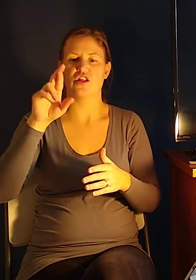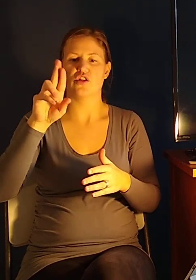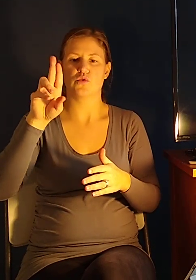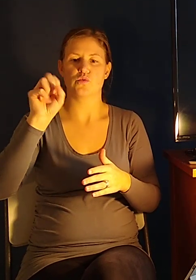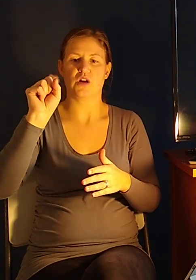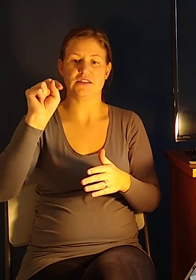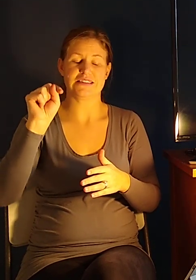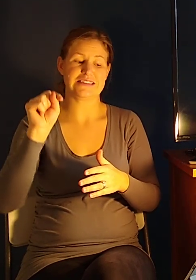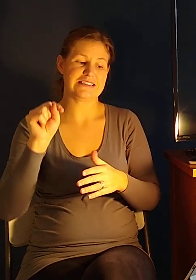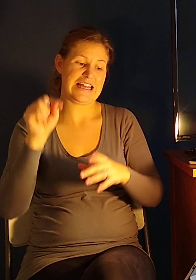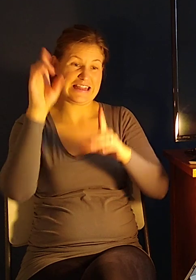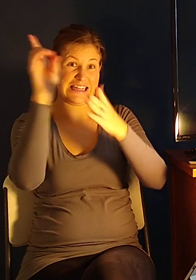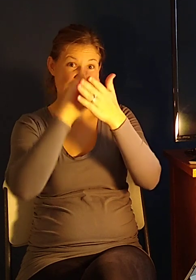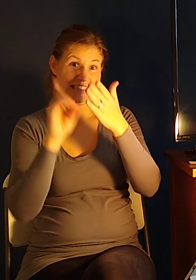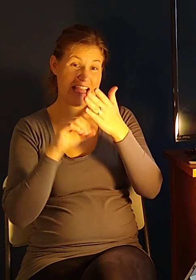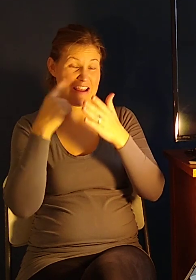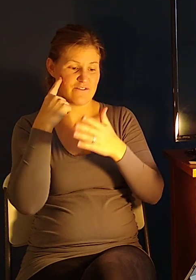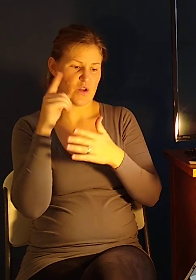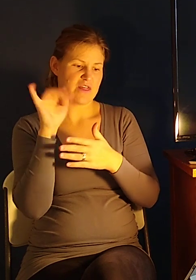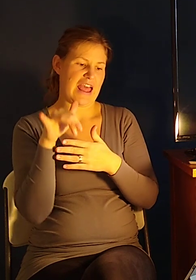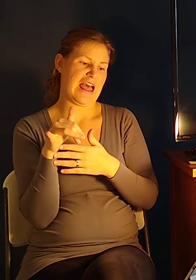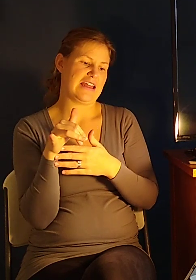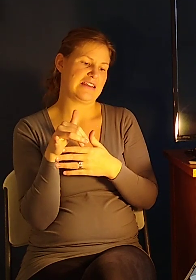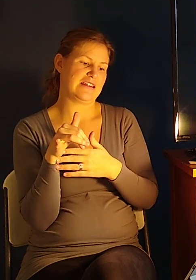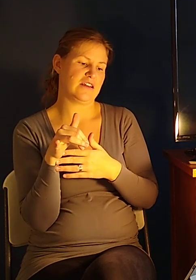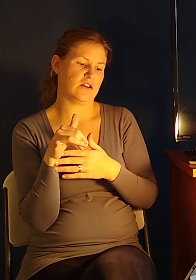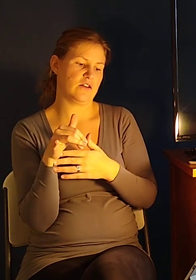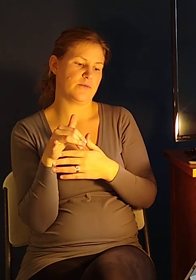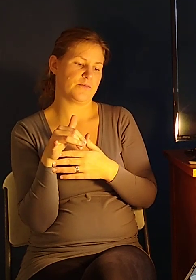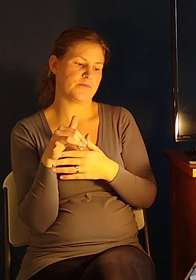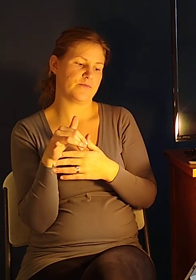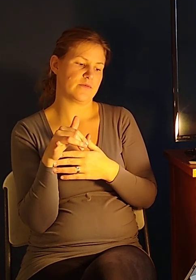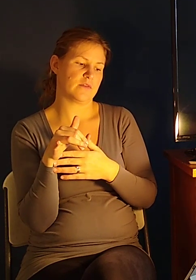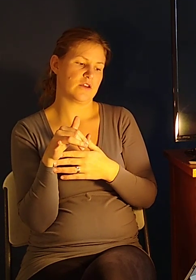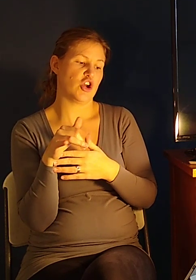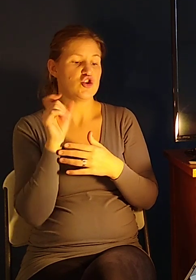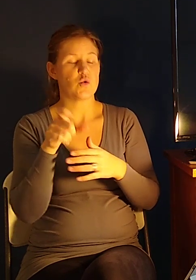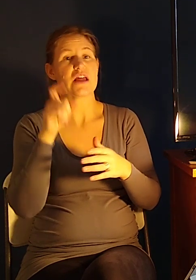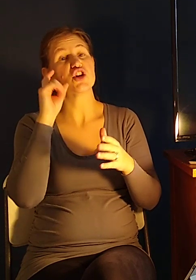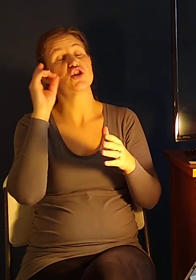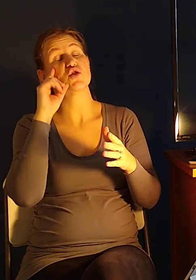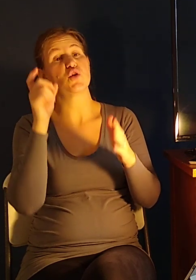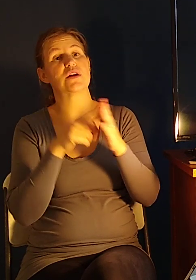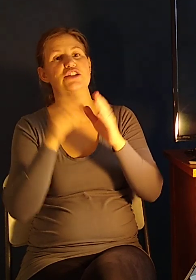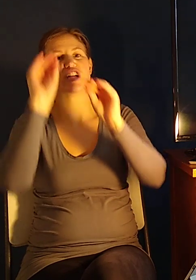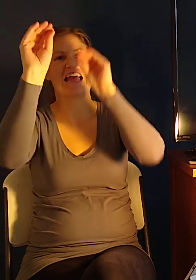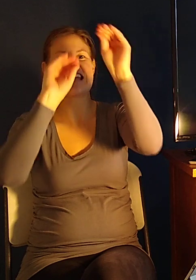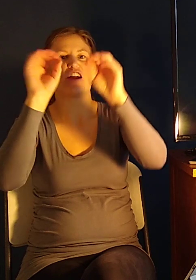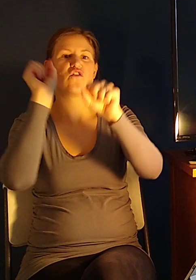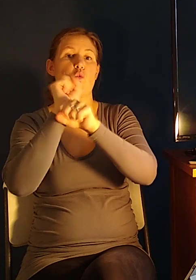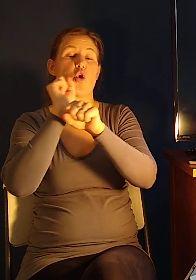building in the piers that are located, and then you also note that there's a decorative work between the windows, which